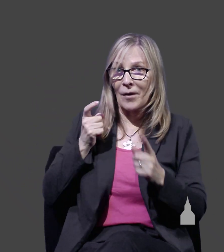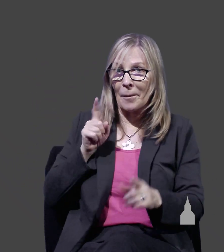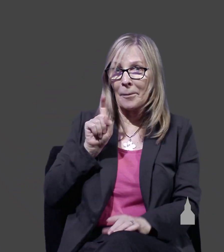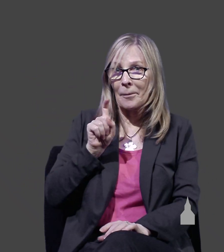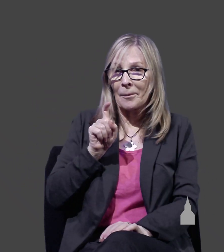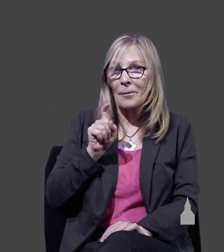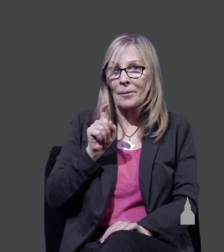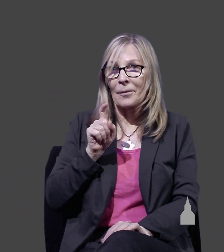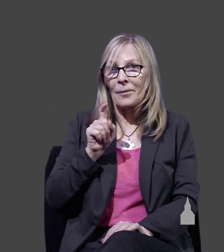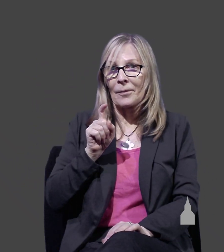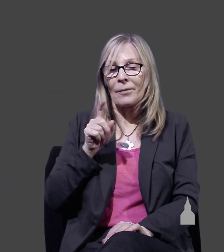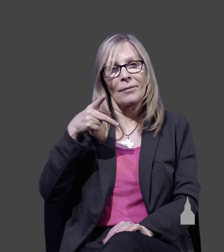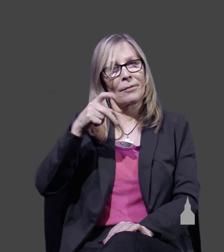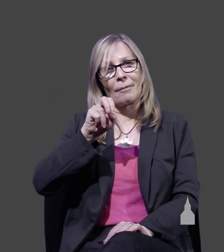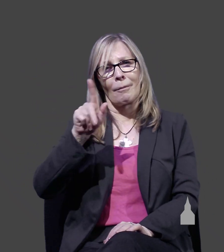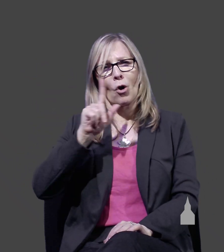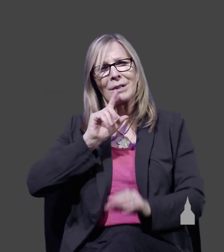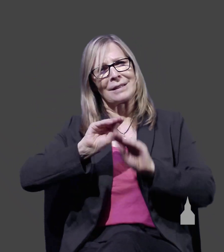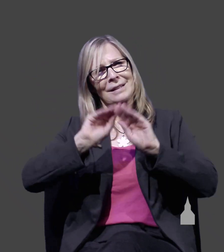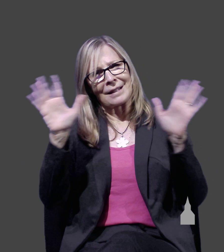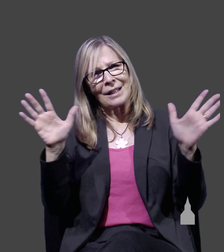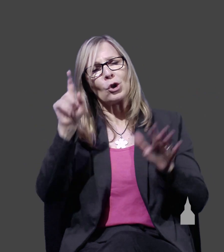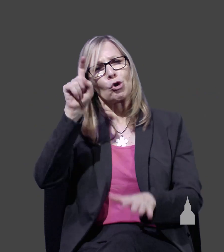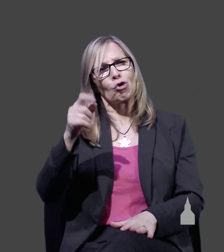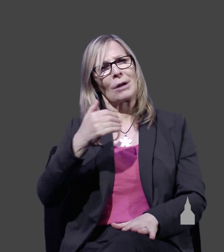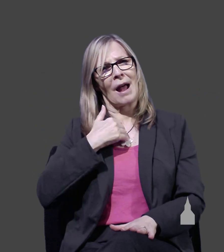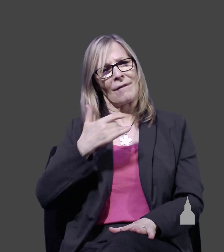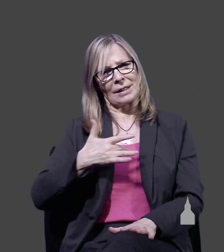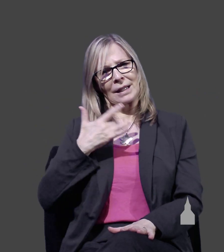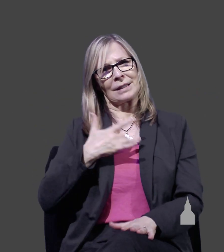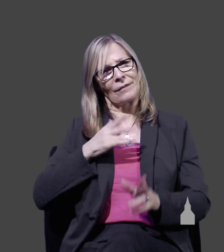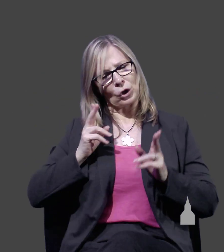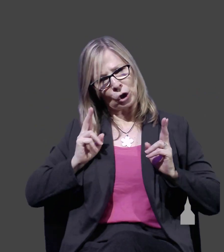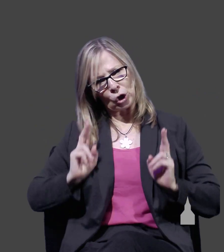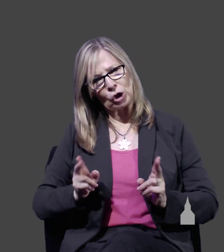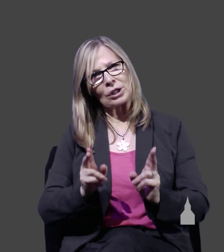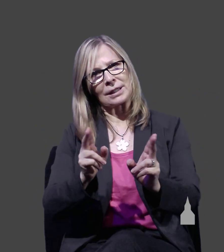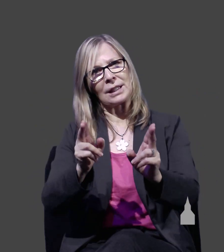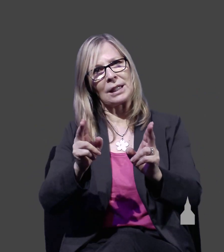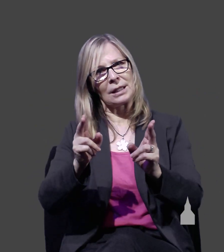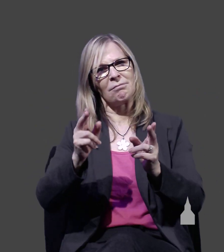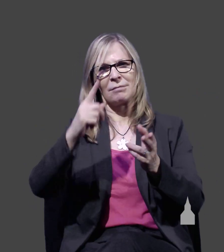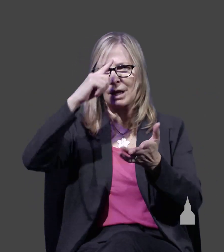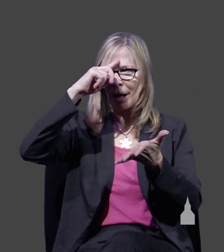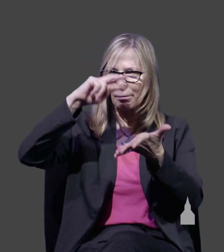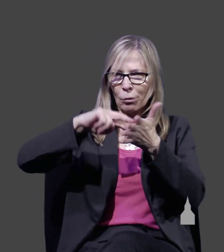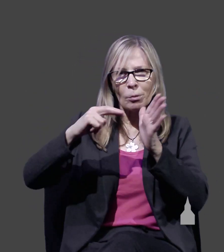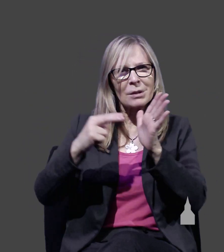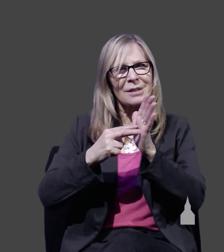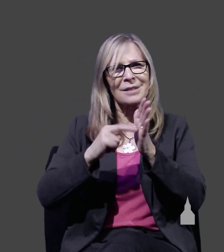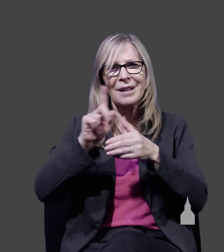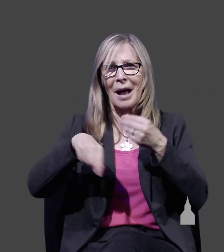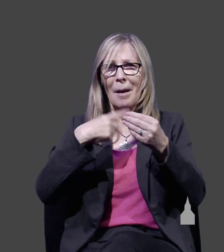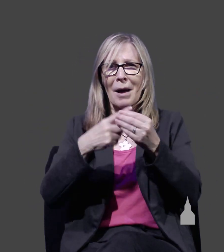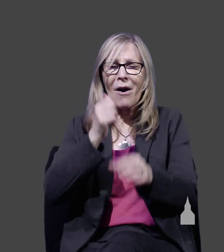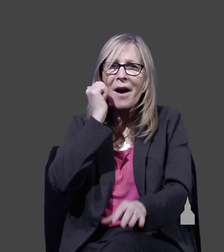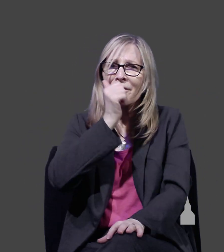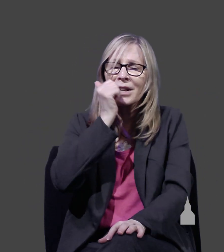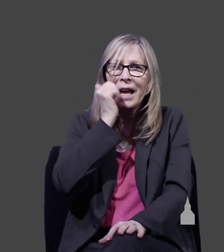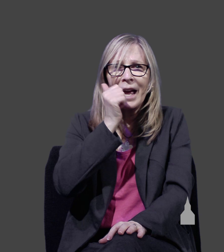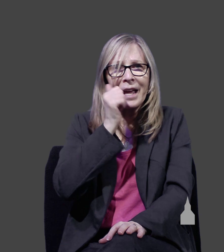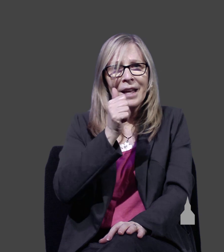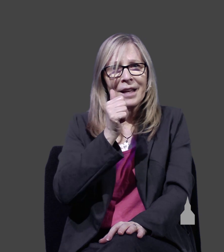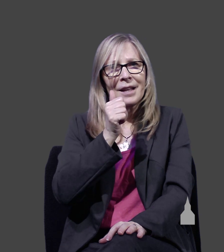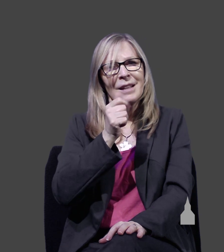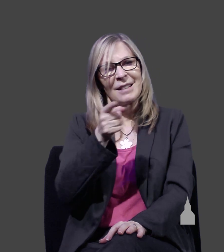And Paul makes clear that we're supposed to have a sense of urgency and purposefulness about every single day. He